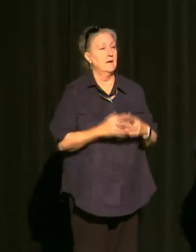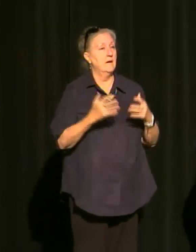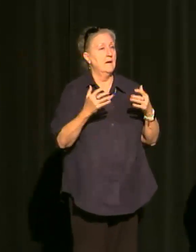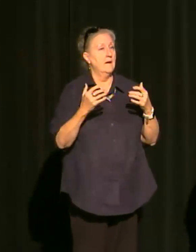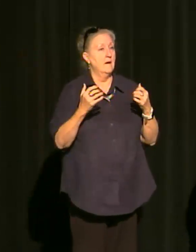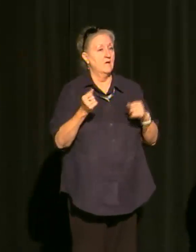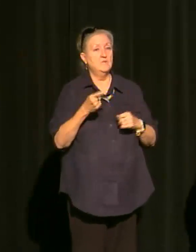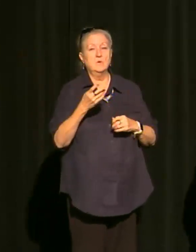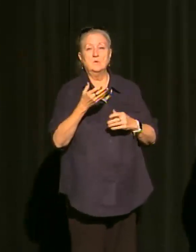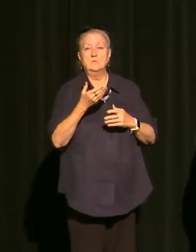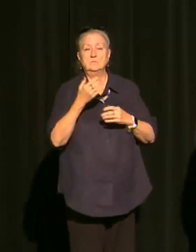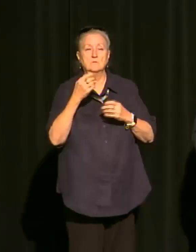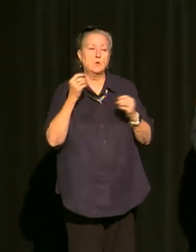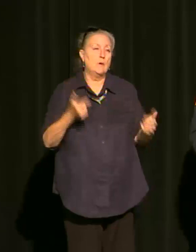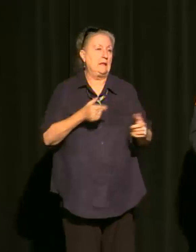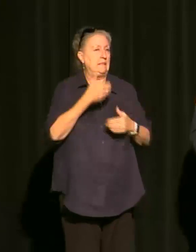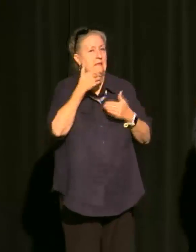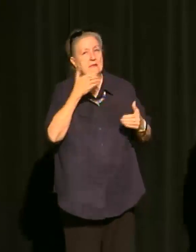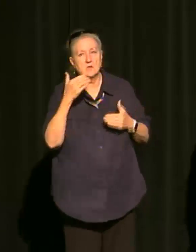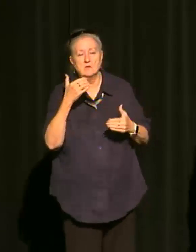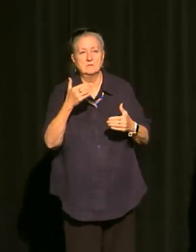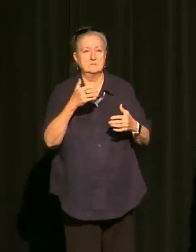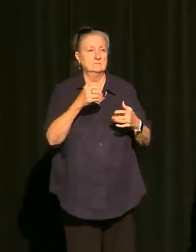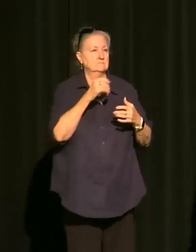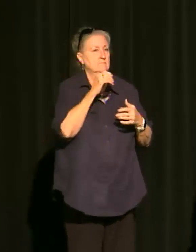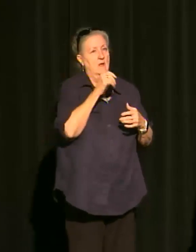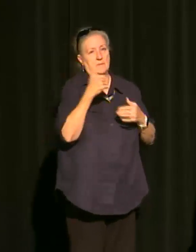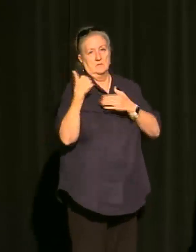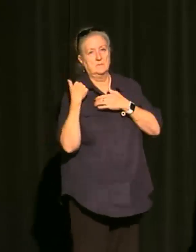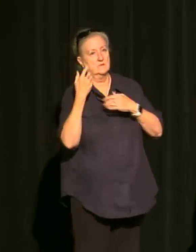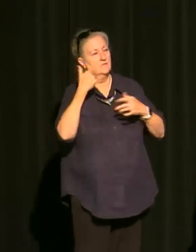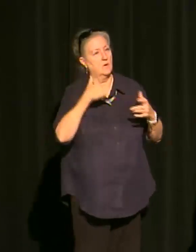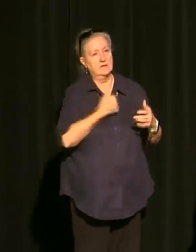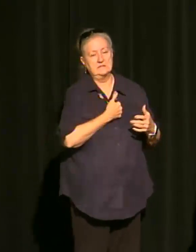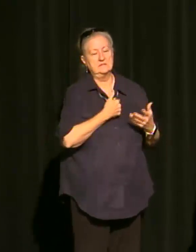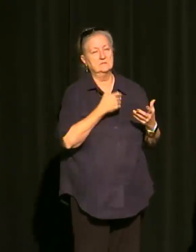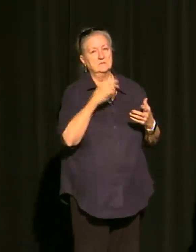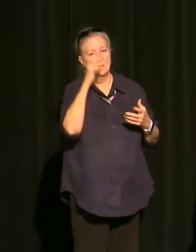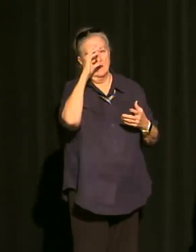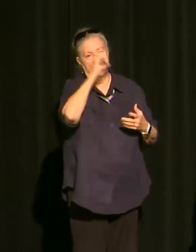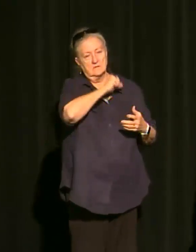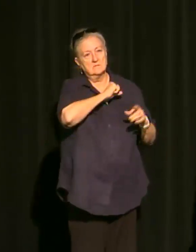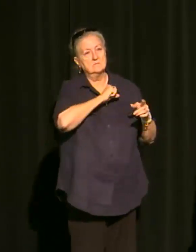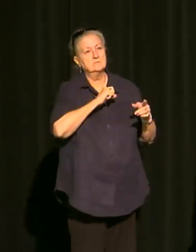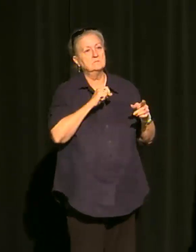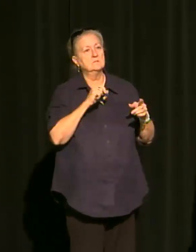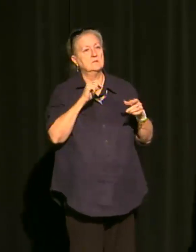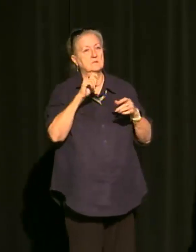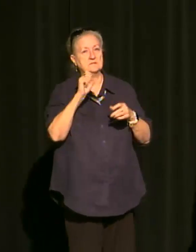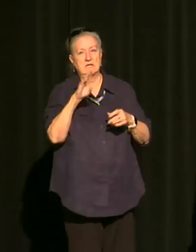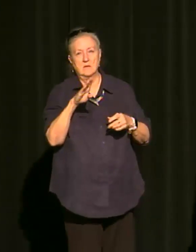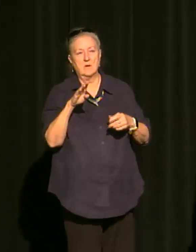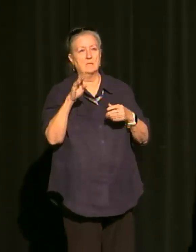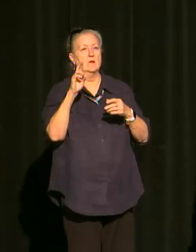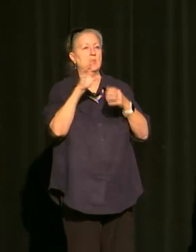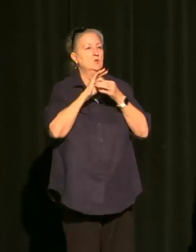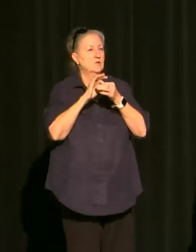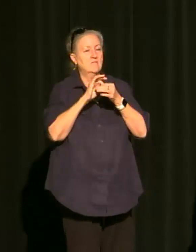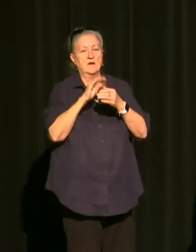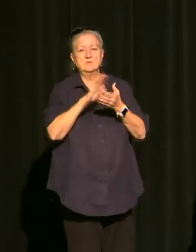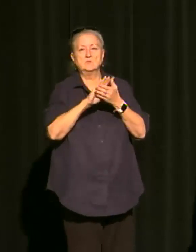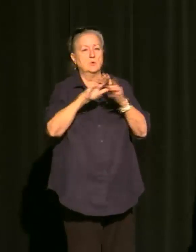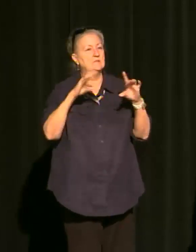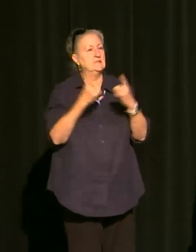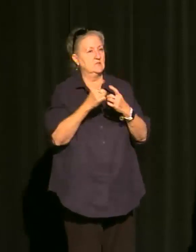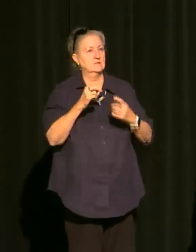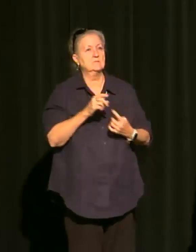A couple of quick thank yous. It would be irresponsible of us not to thank the Santa Barbara Unified School District and